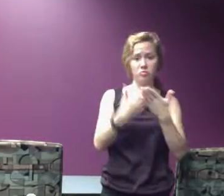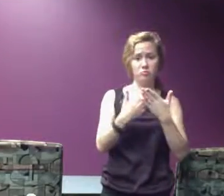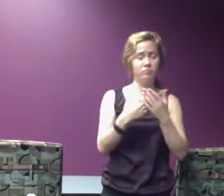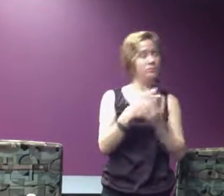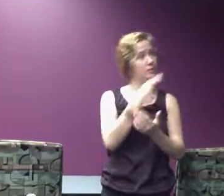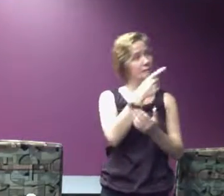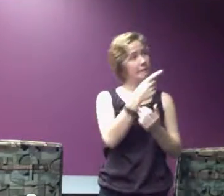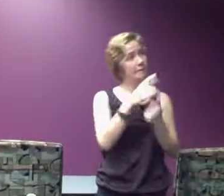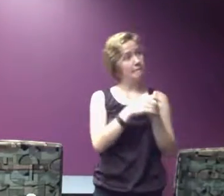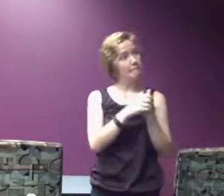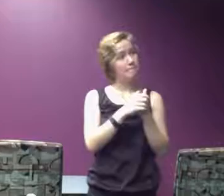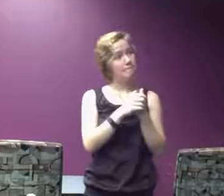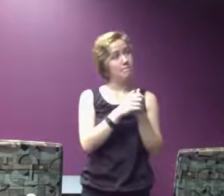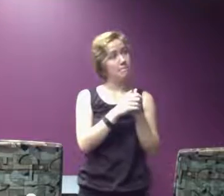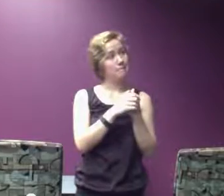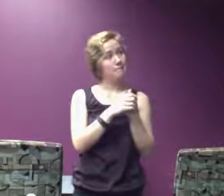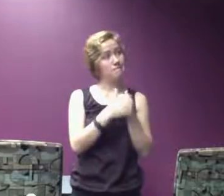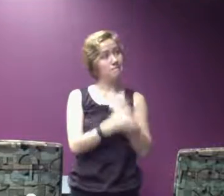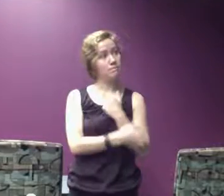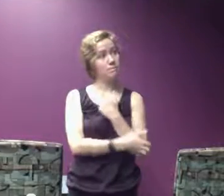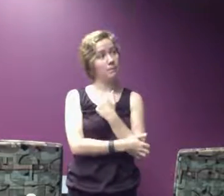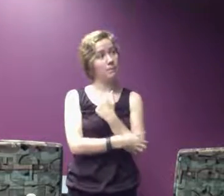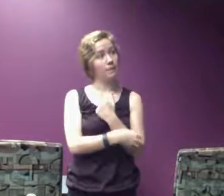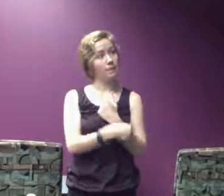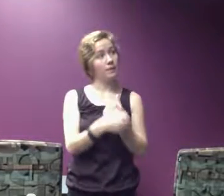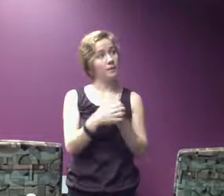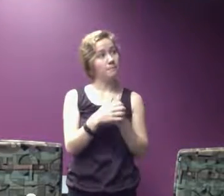So if you can multiply fractions, that's going to be great.